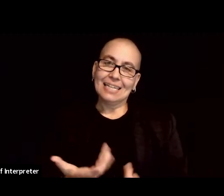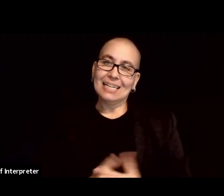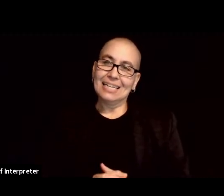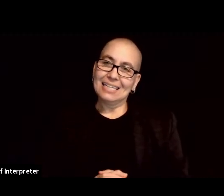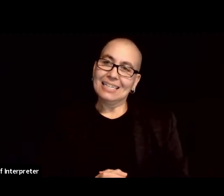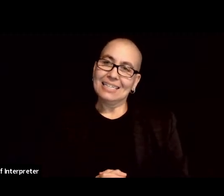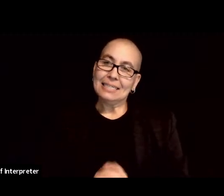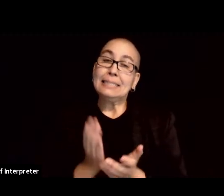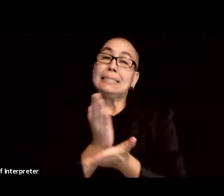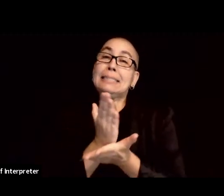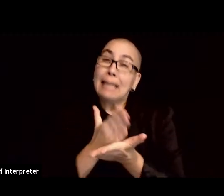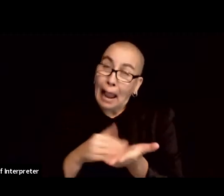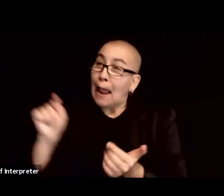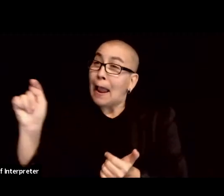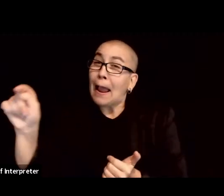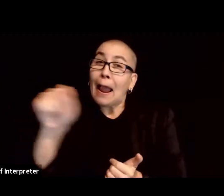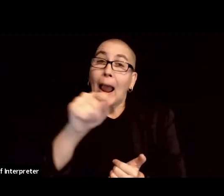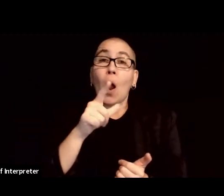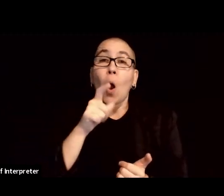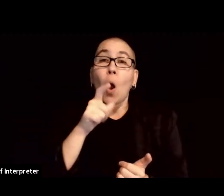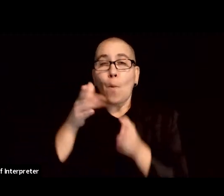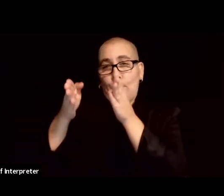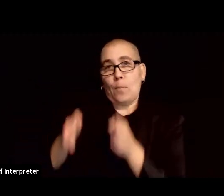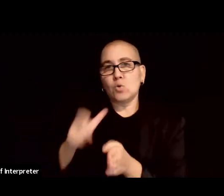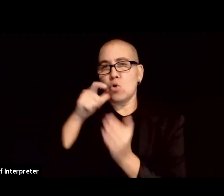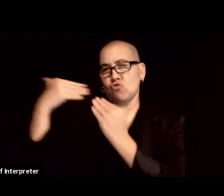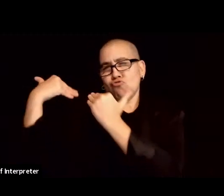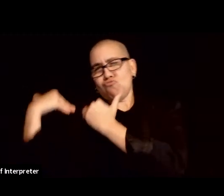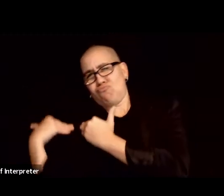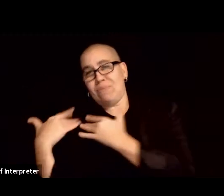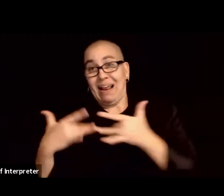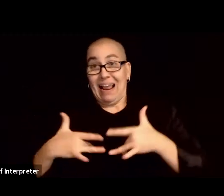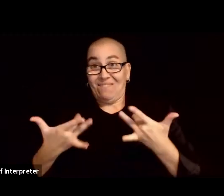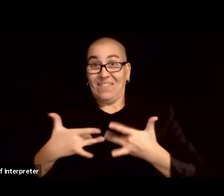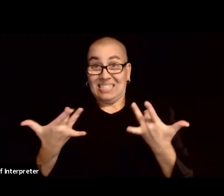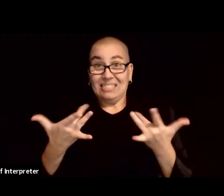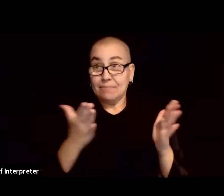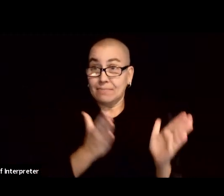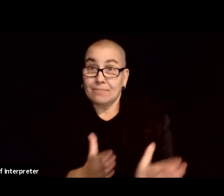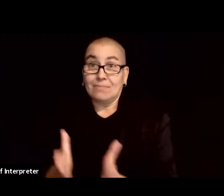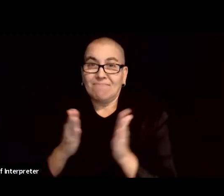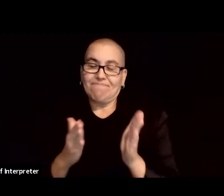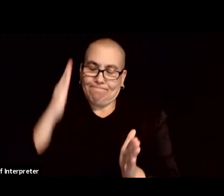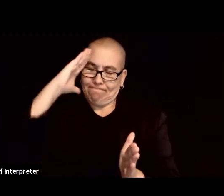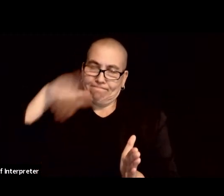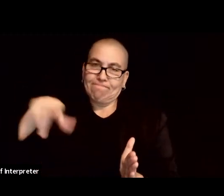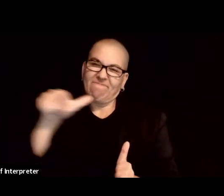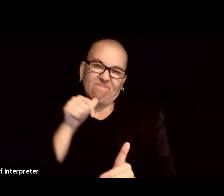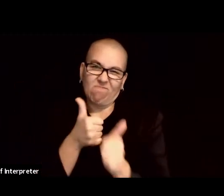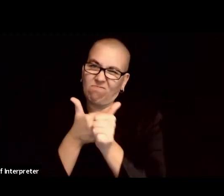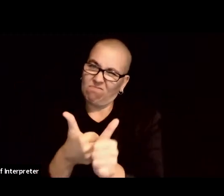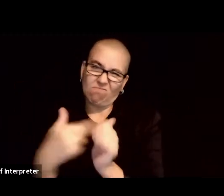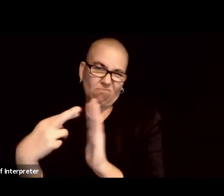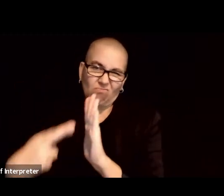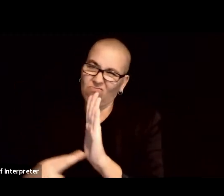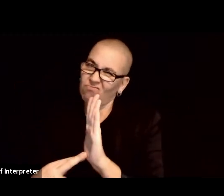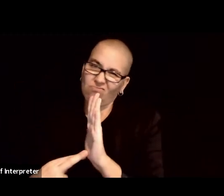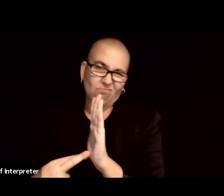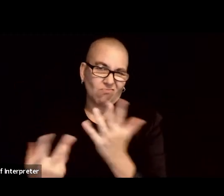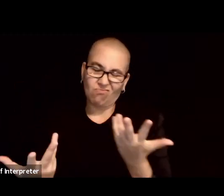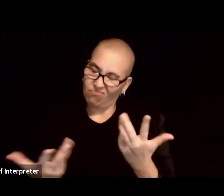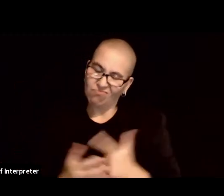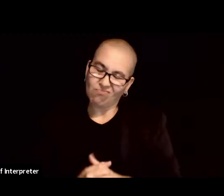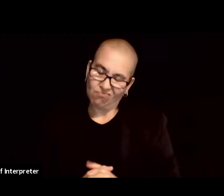have operated outside the current guidelines. And that's why we just keep